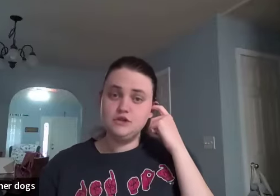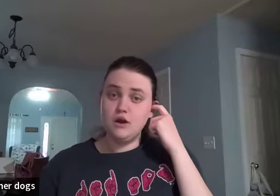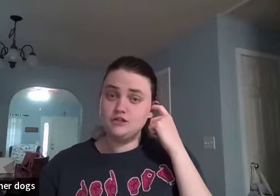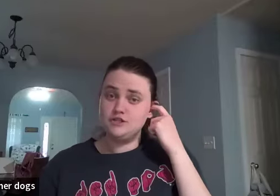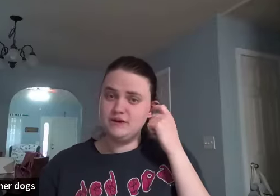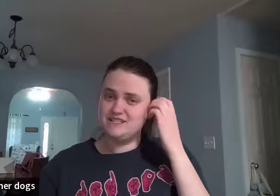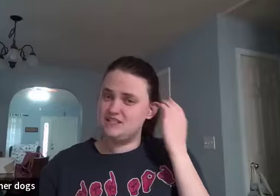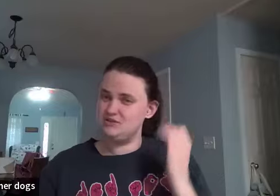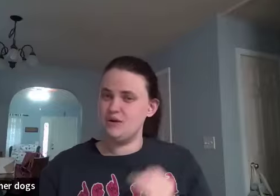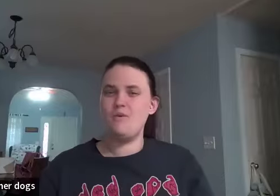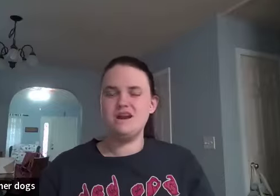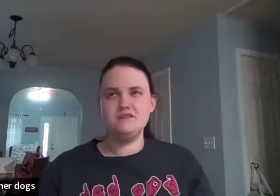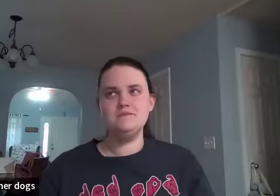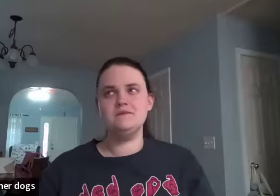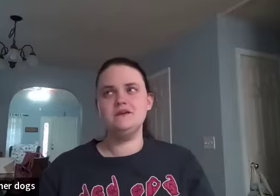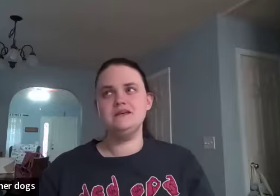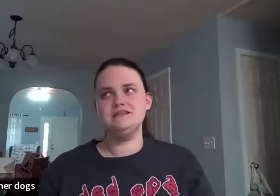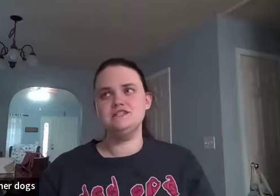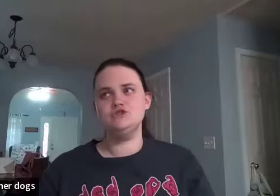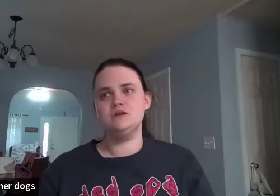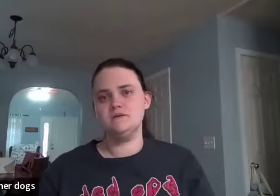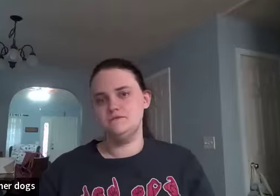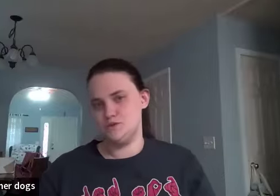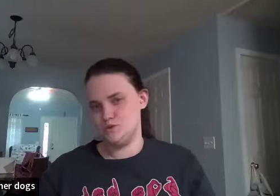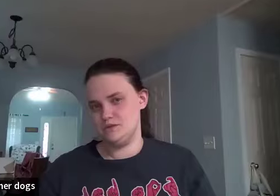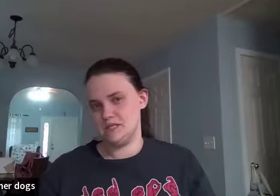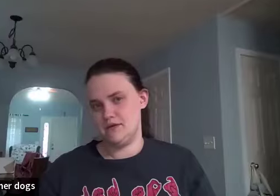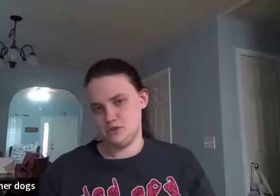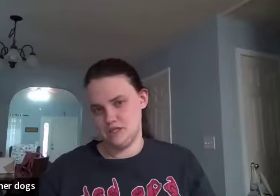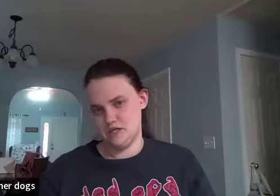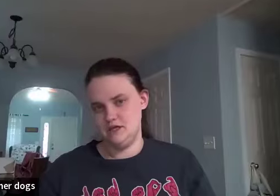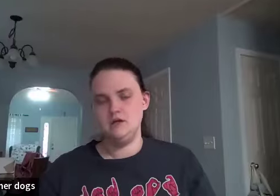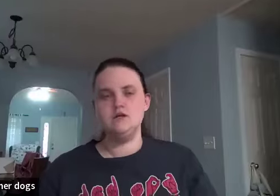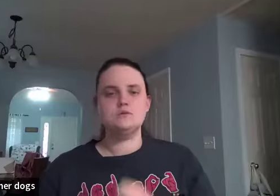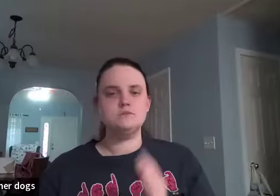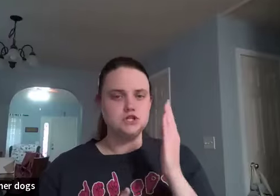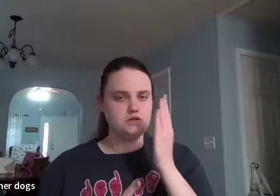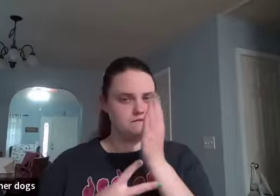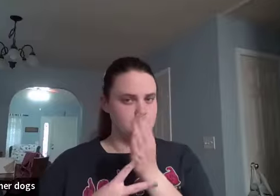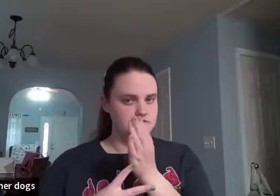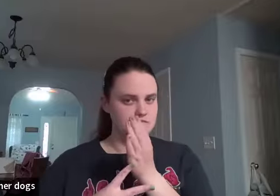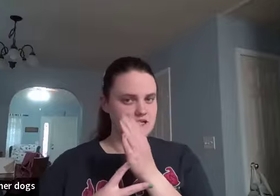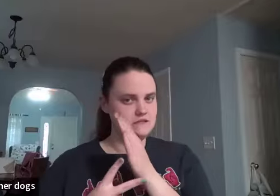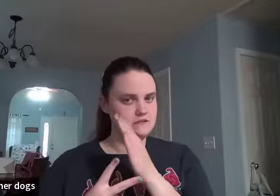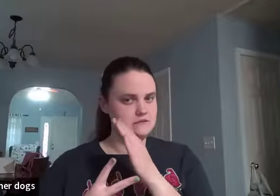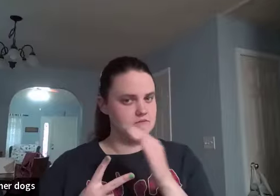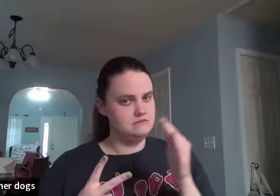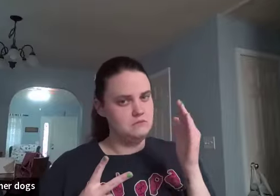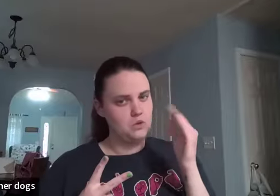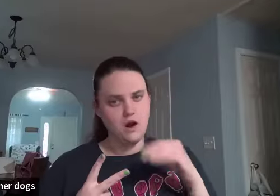there are two ways to do it. One of them can be easy to get confused with another sign. So I'm going to show you the first one that's more